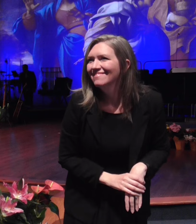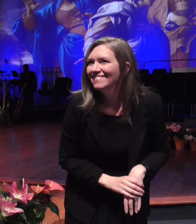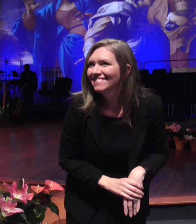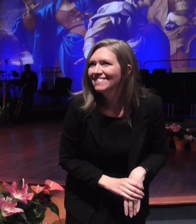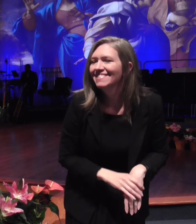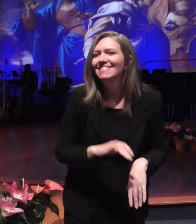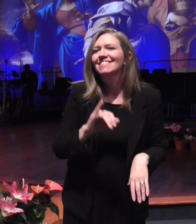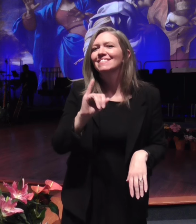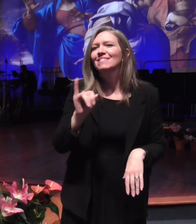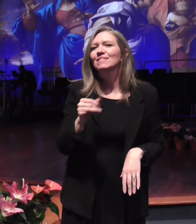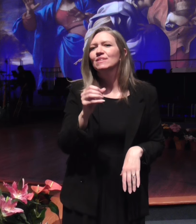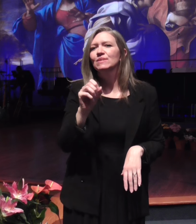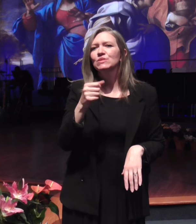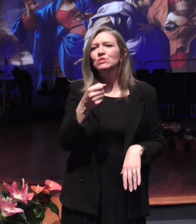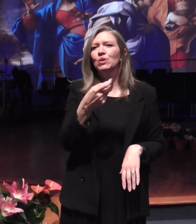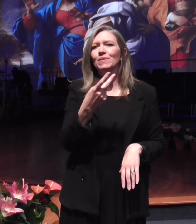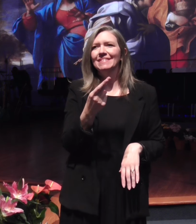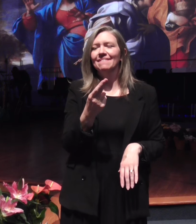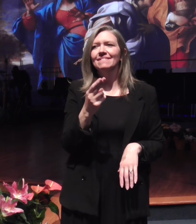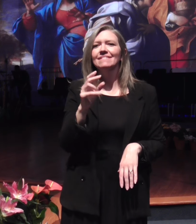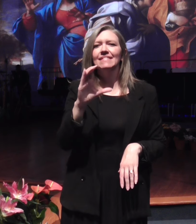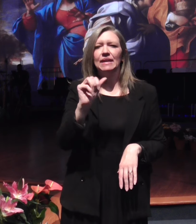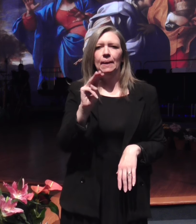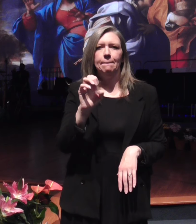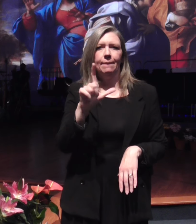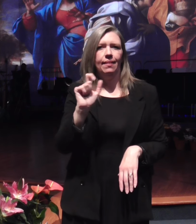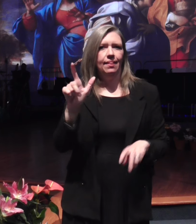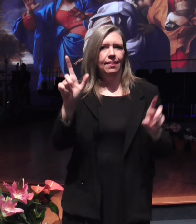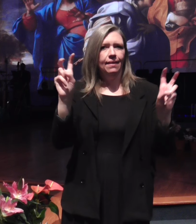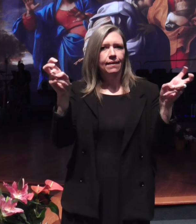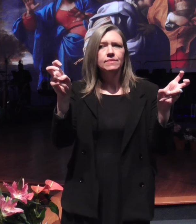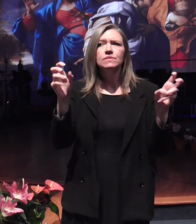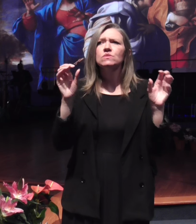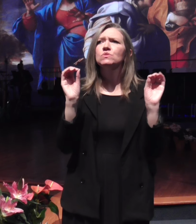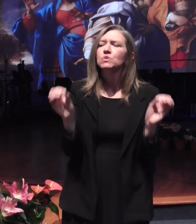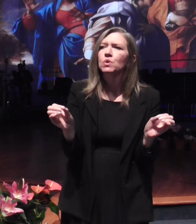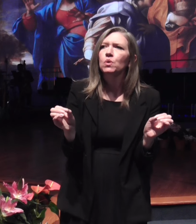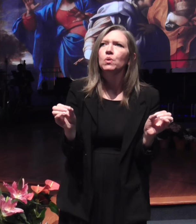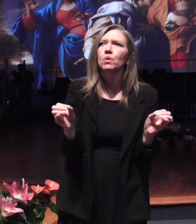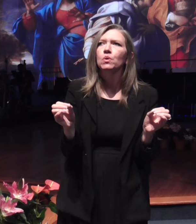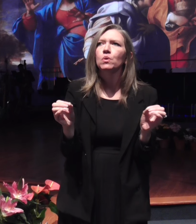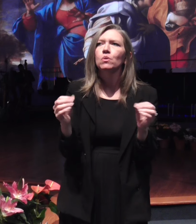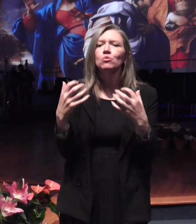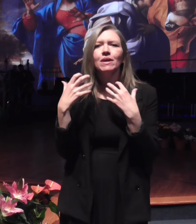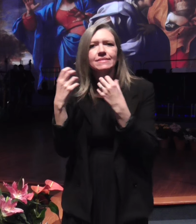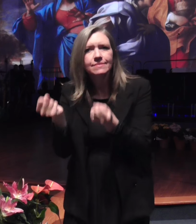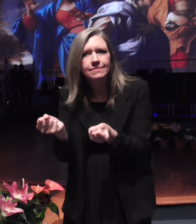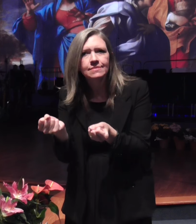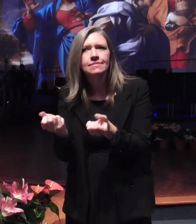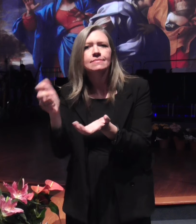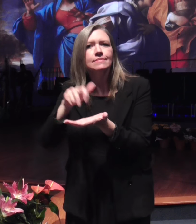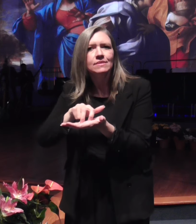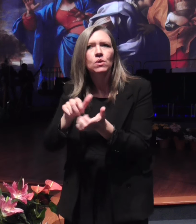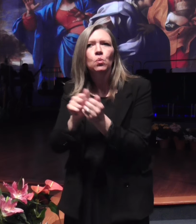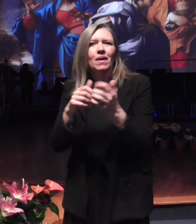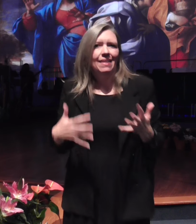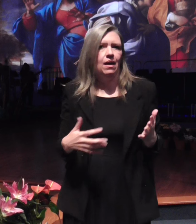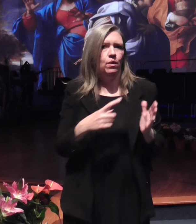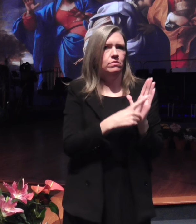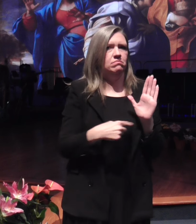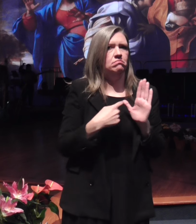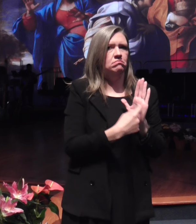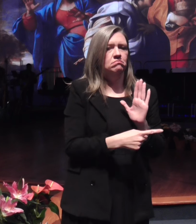Joseph Campbell said that there's no resurrection without crucifixion. And I know it would be unwise to say